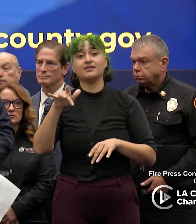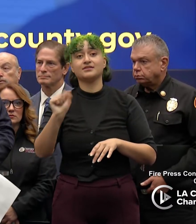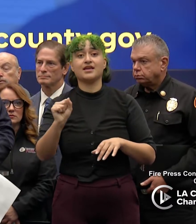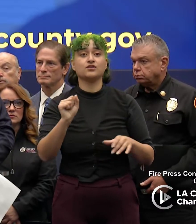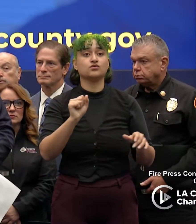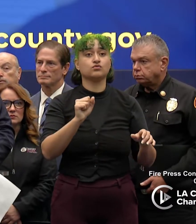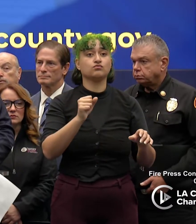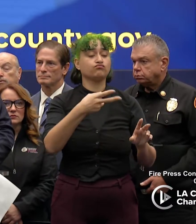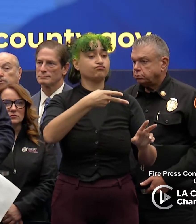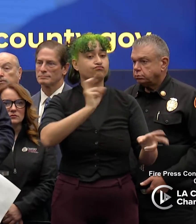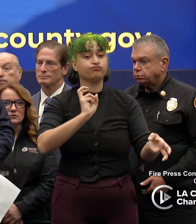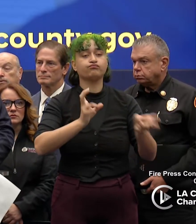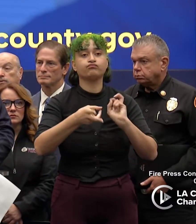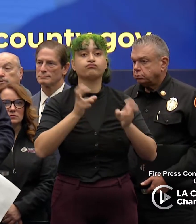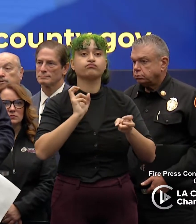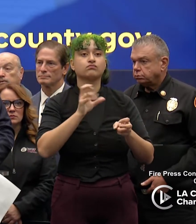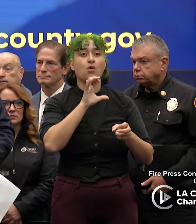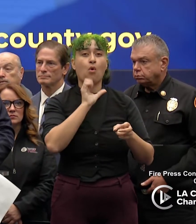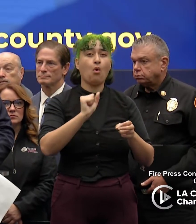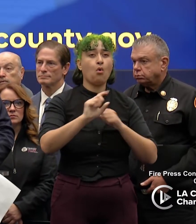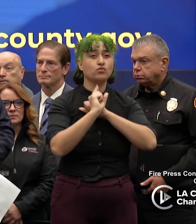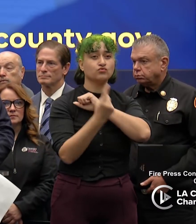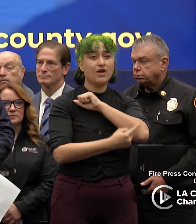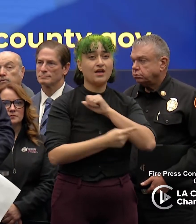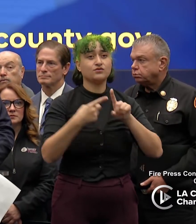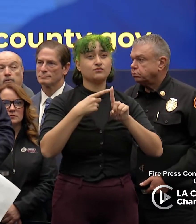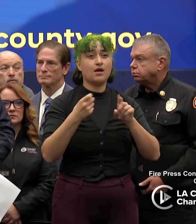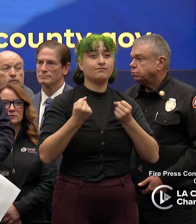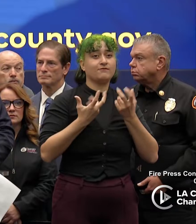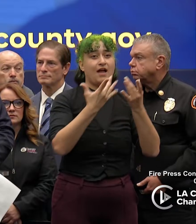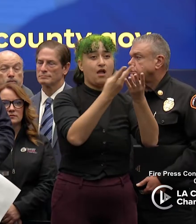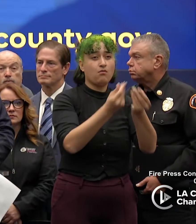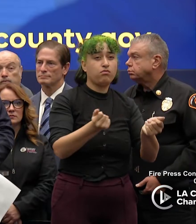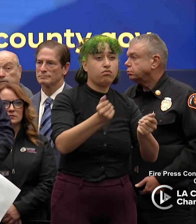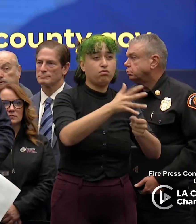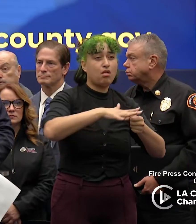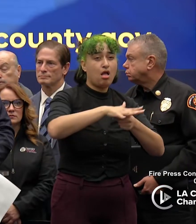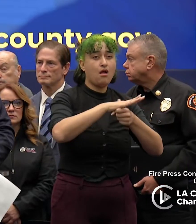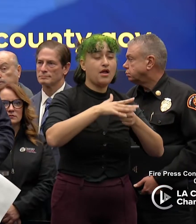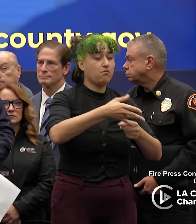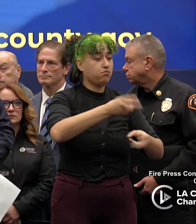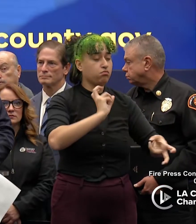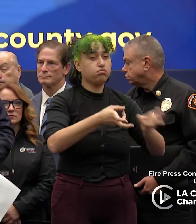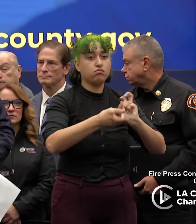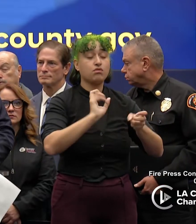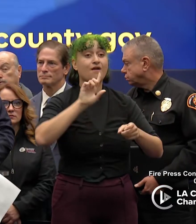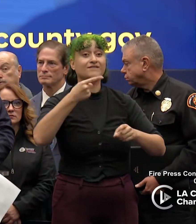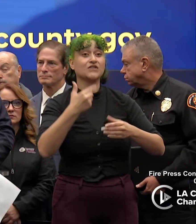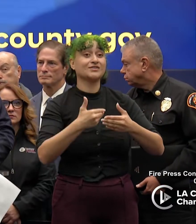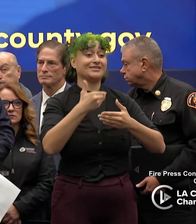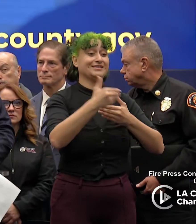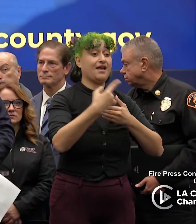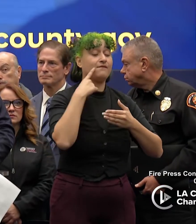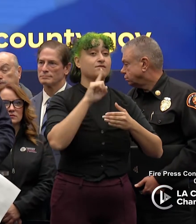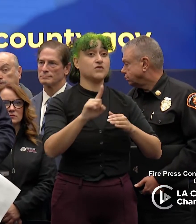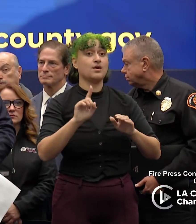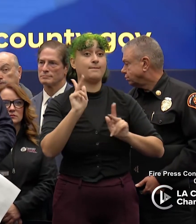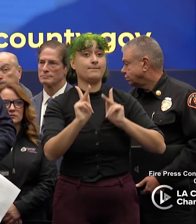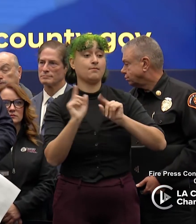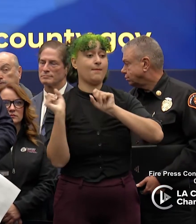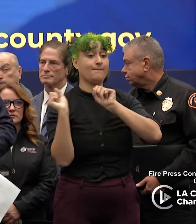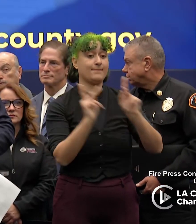hazardous waste. This will be the first step in getting survivors back to their homes and communities